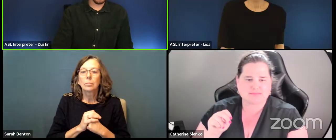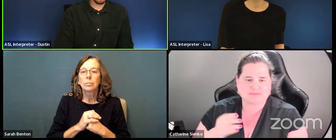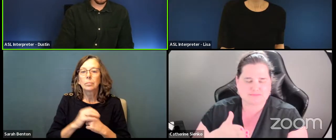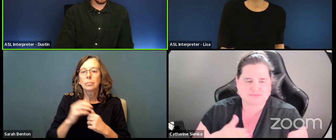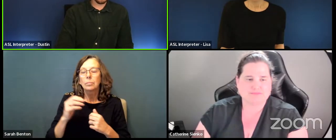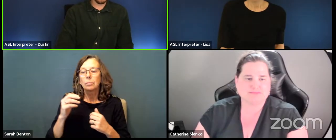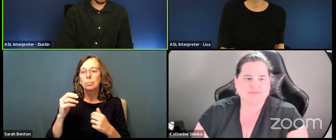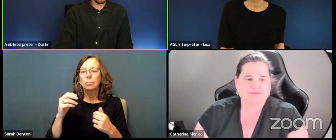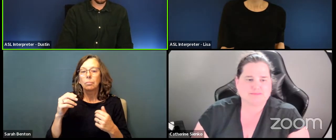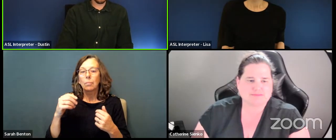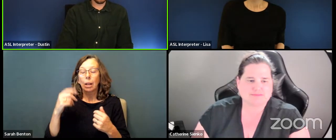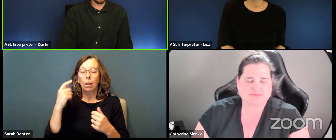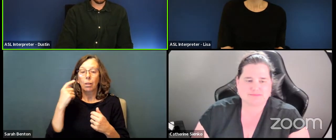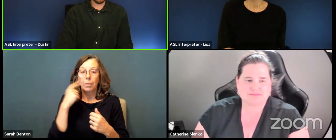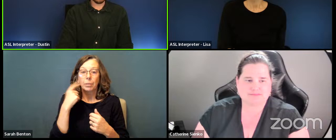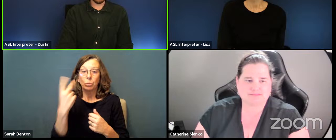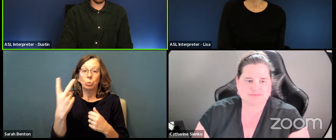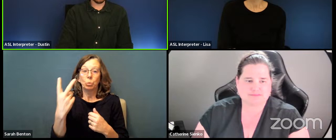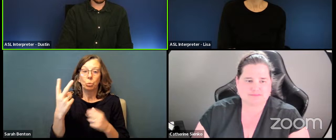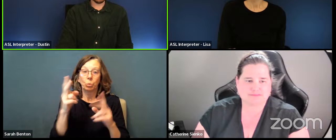Commissioner Benton?